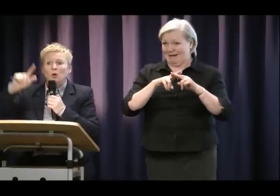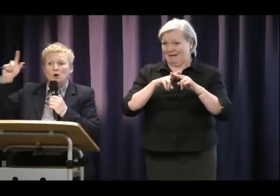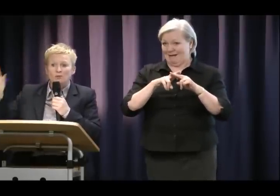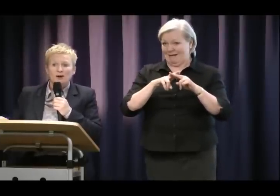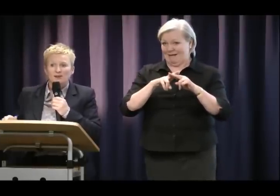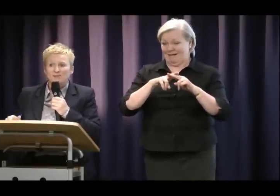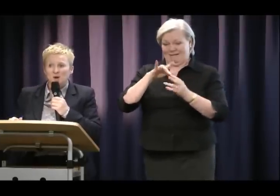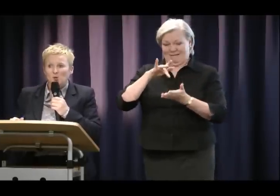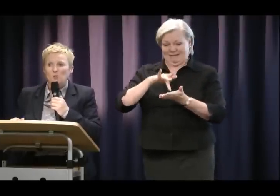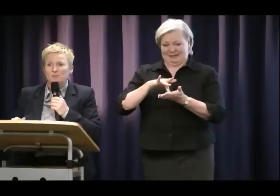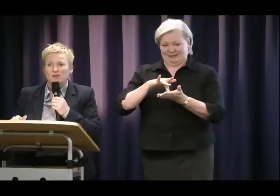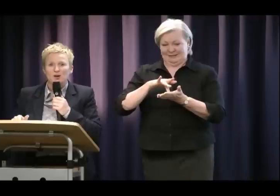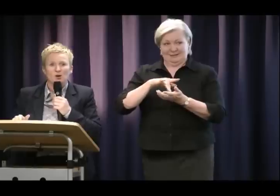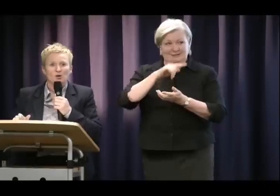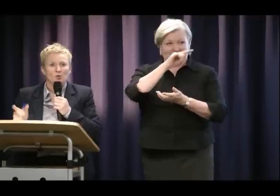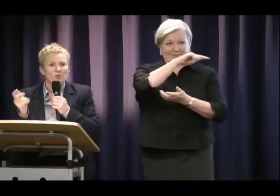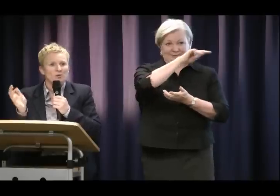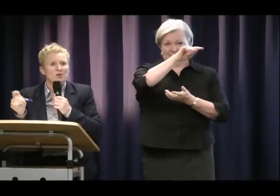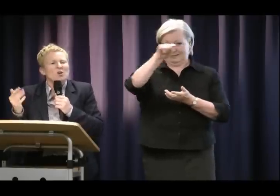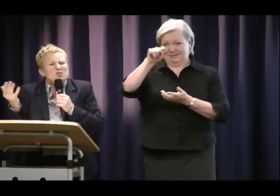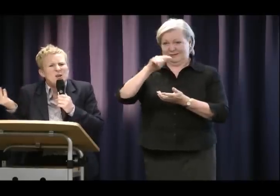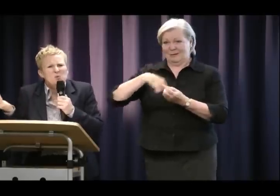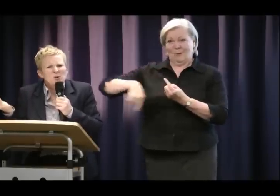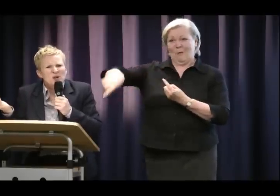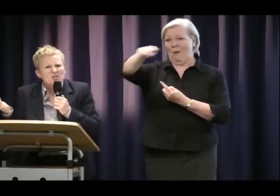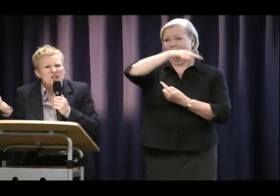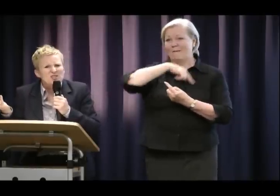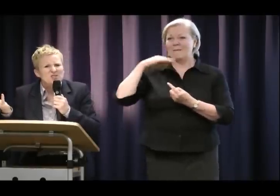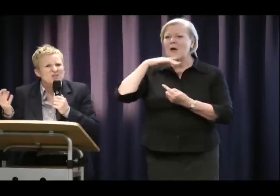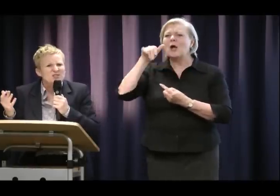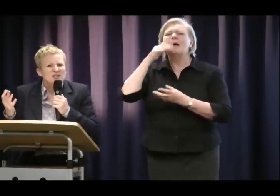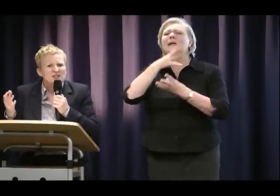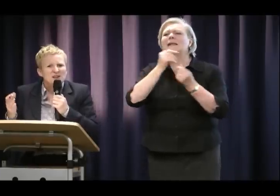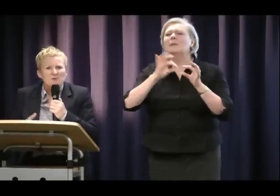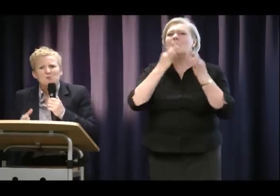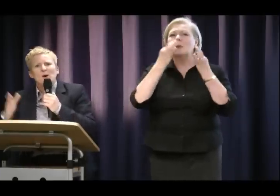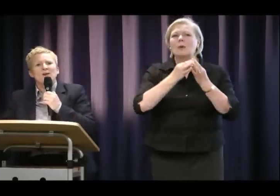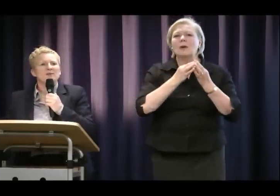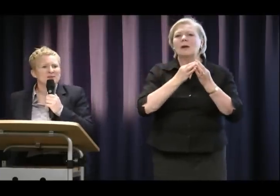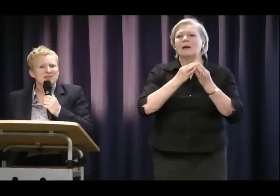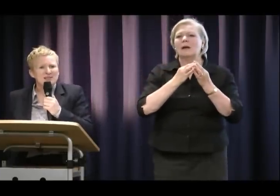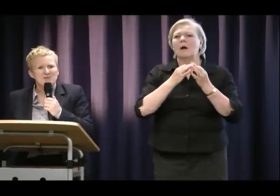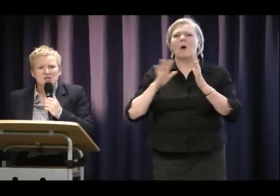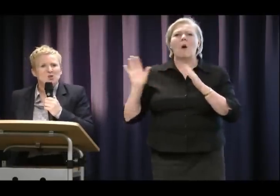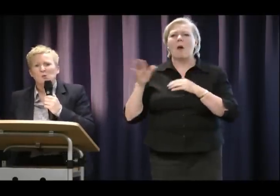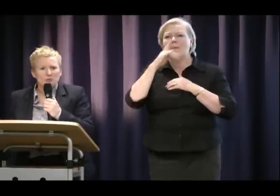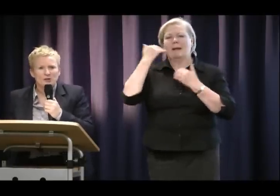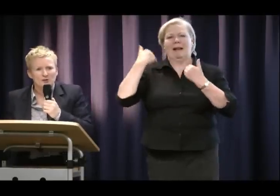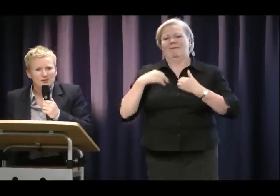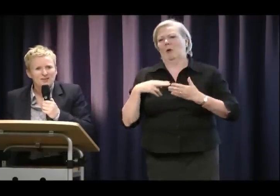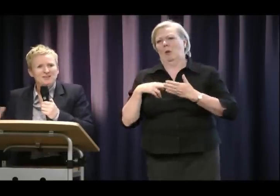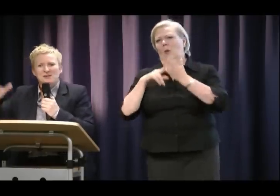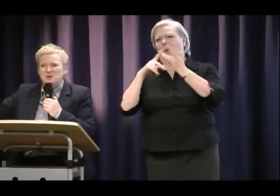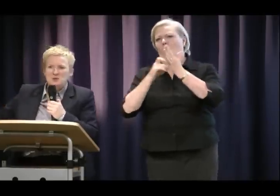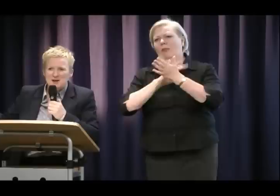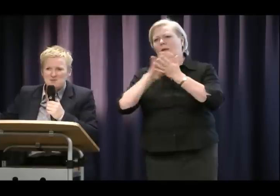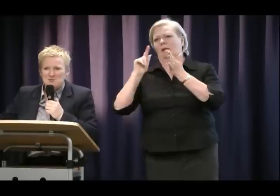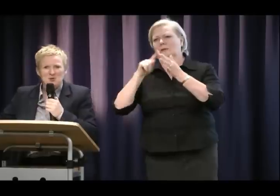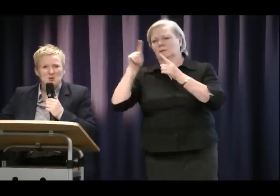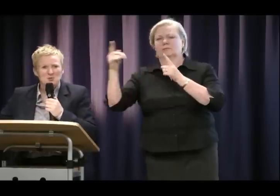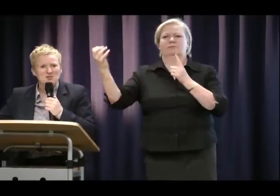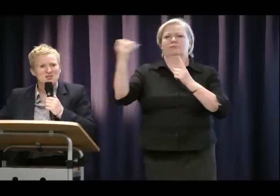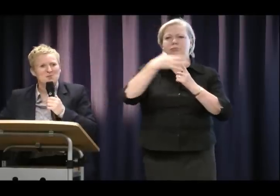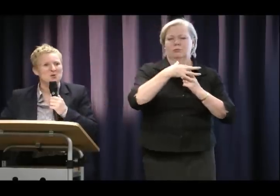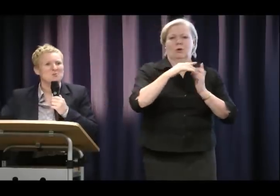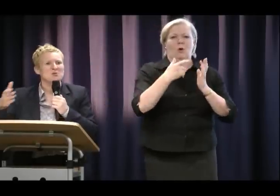from all over Melbourne. They're not, you know, some organisations, everyone lives in Northcote and they all come